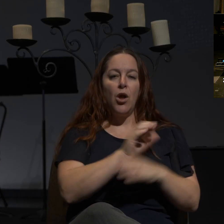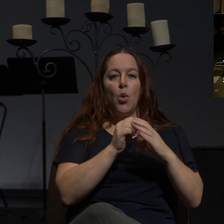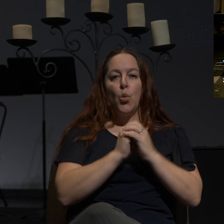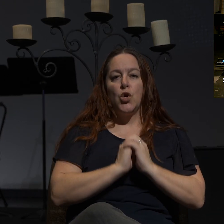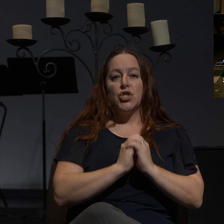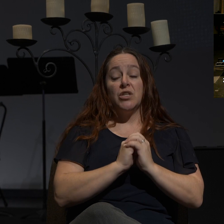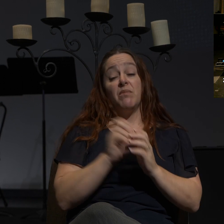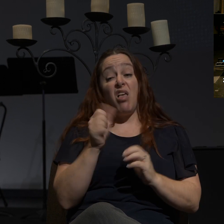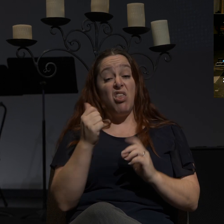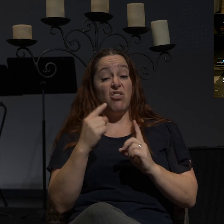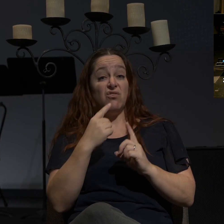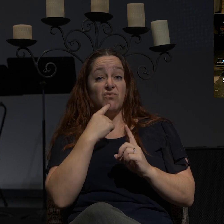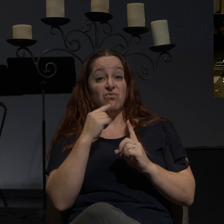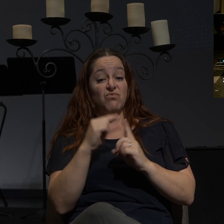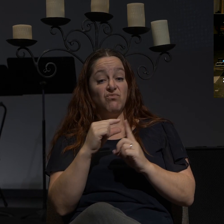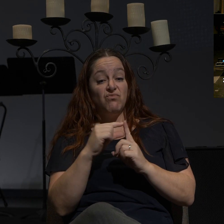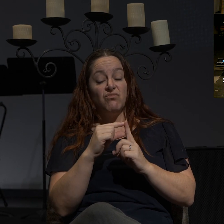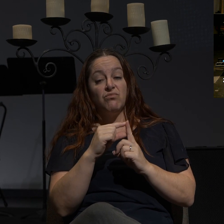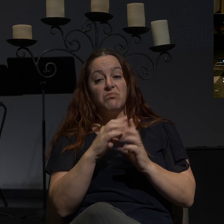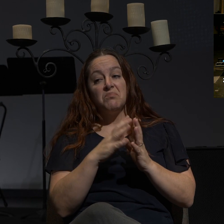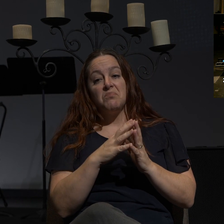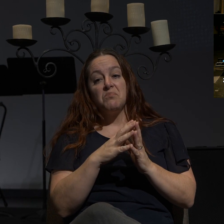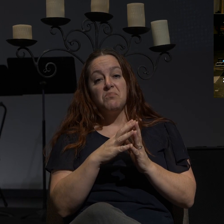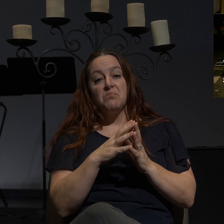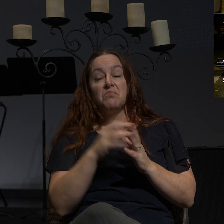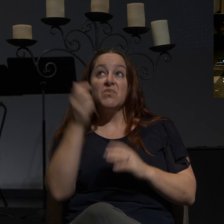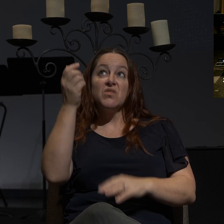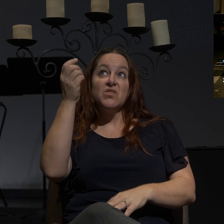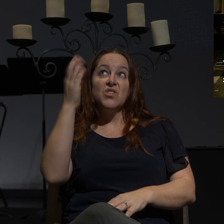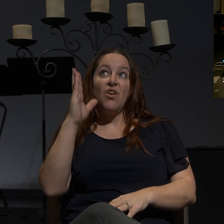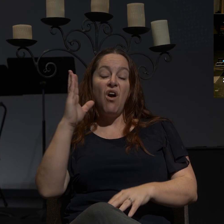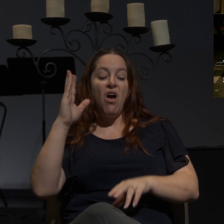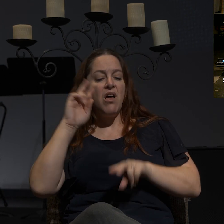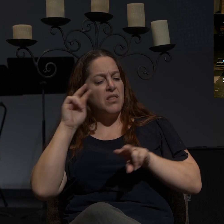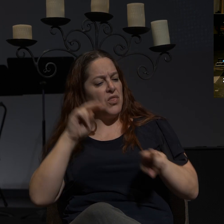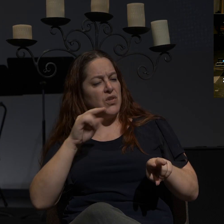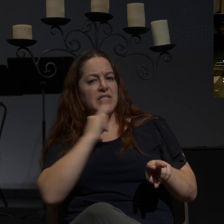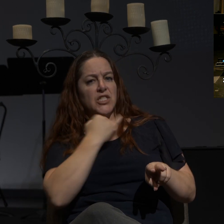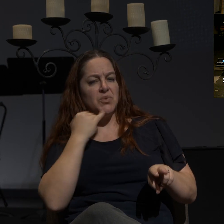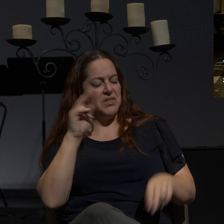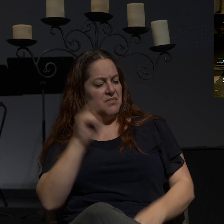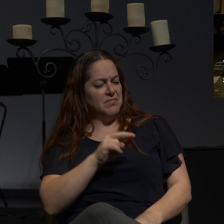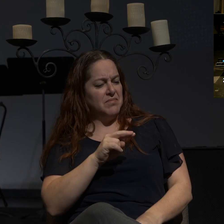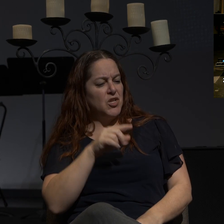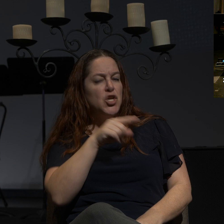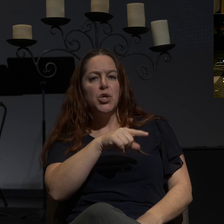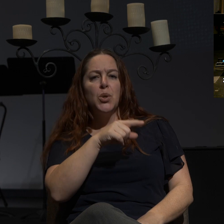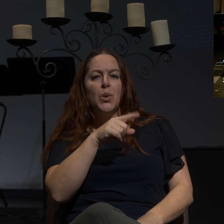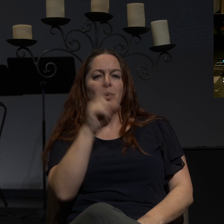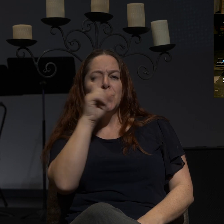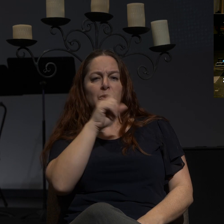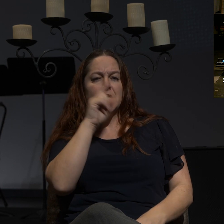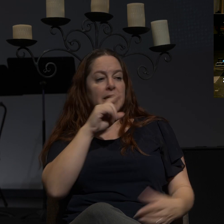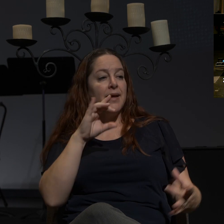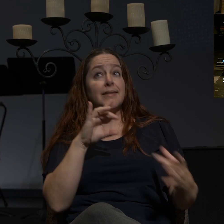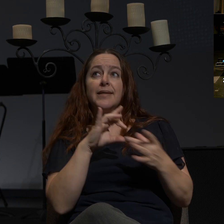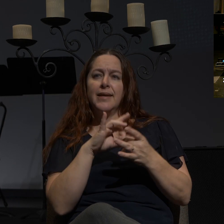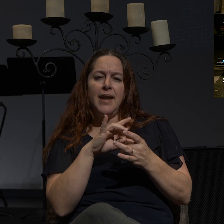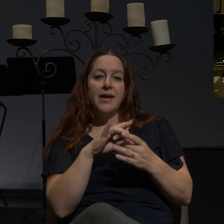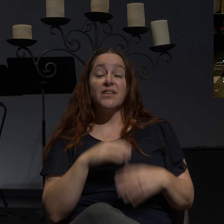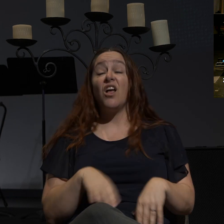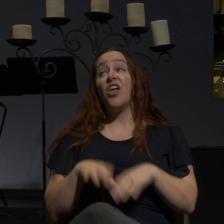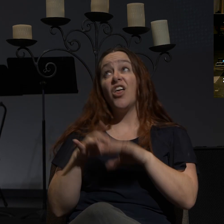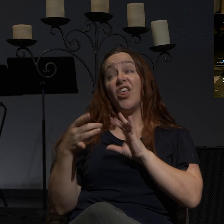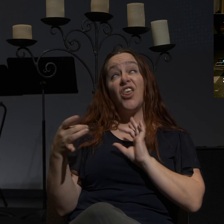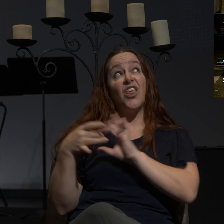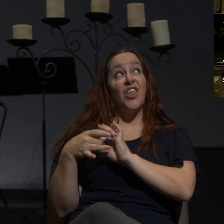another way to say this is to say that God looks at Israel and says, you pretend to connect with me.